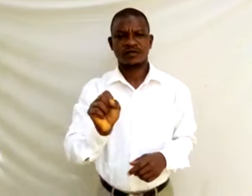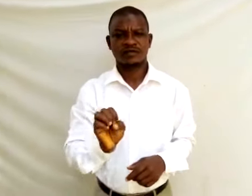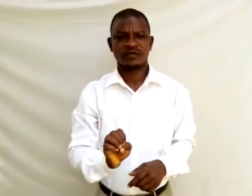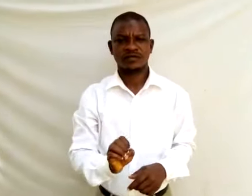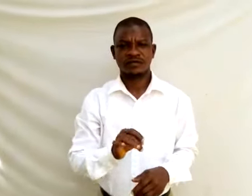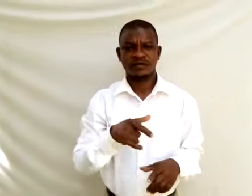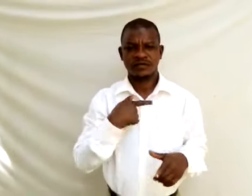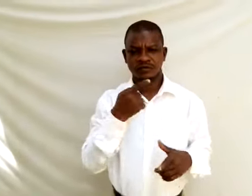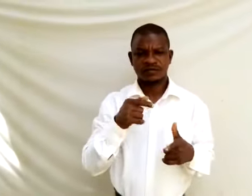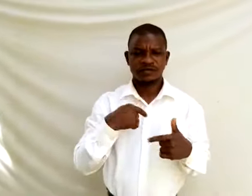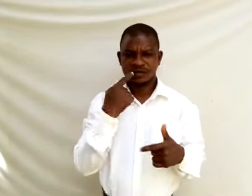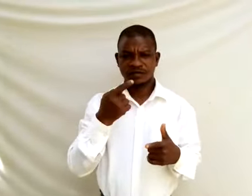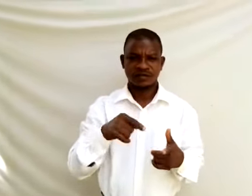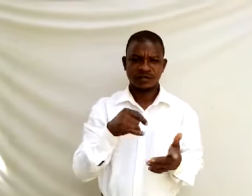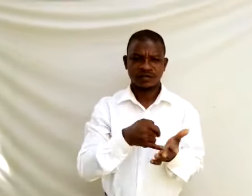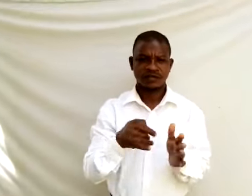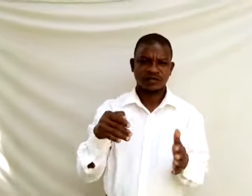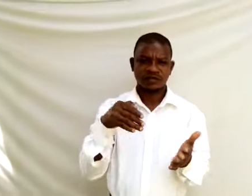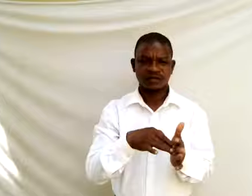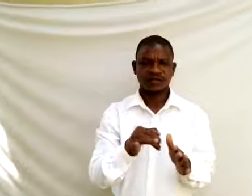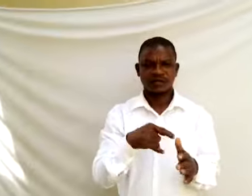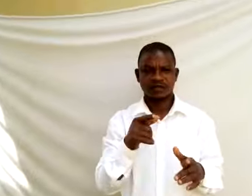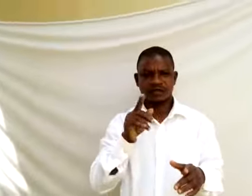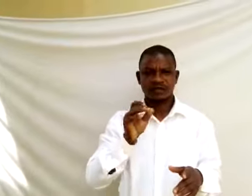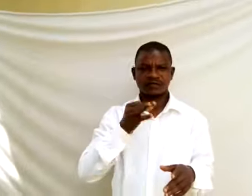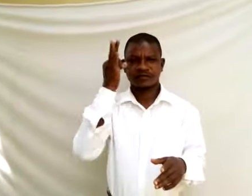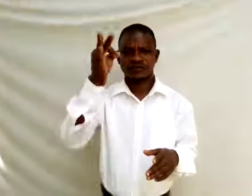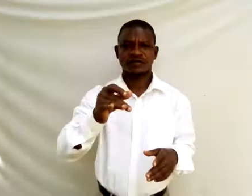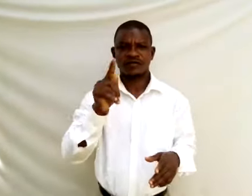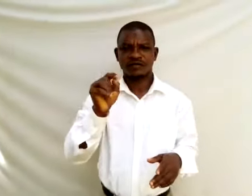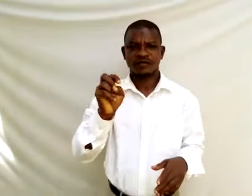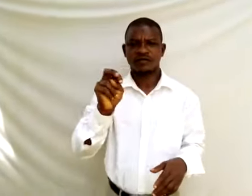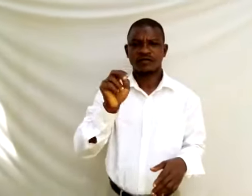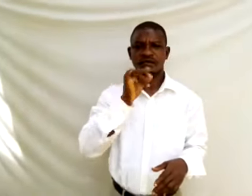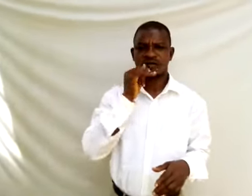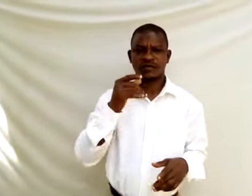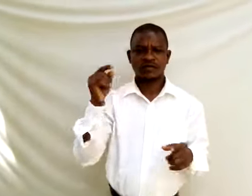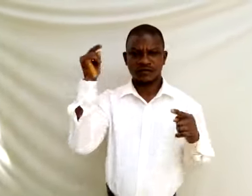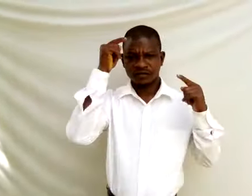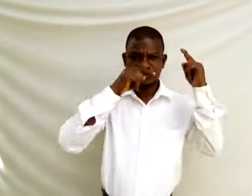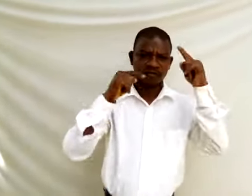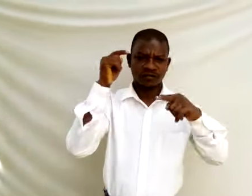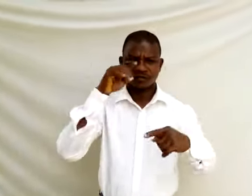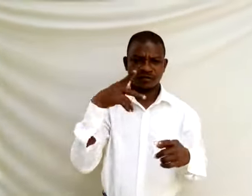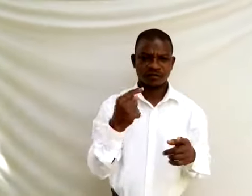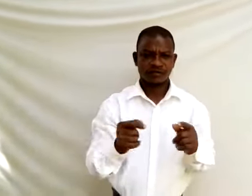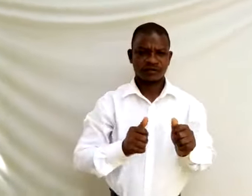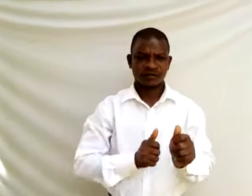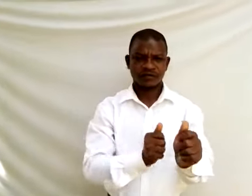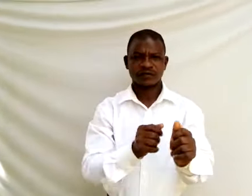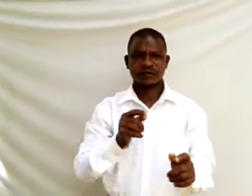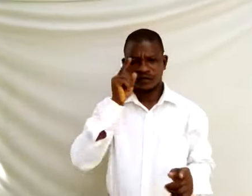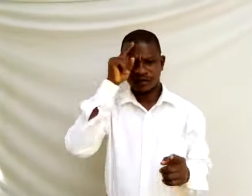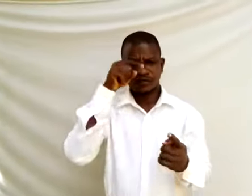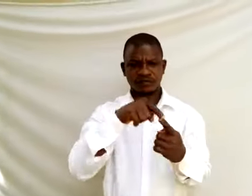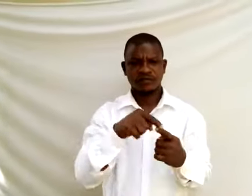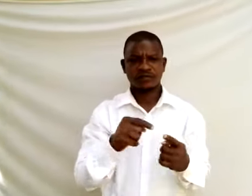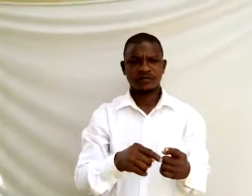it again, future tense. Now let us consider the following objectives. That means